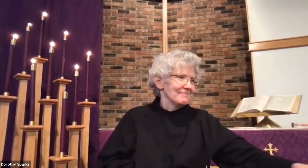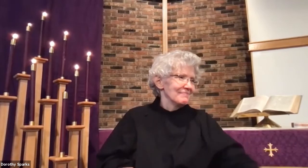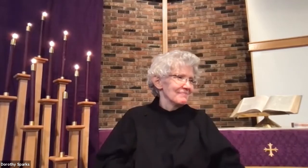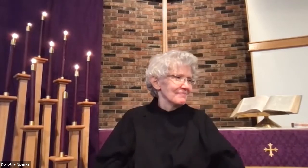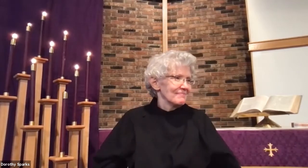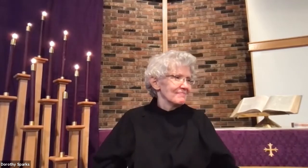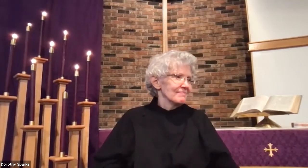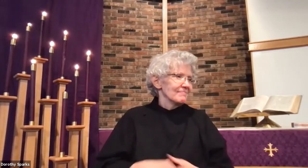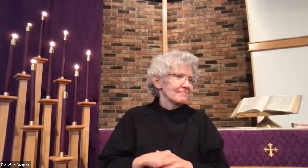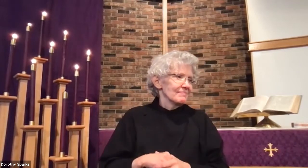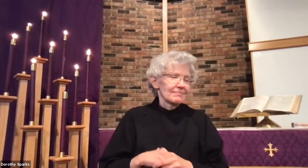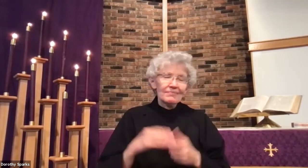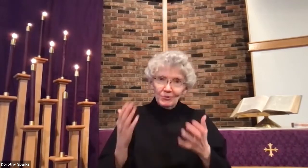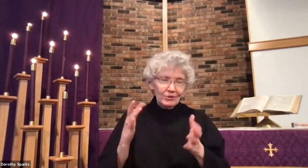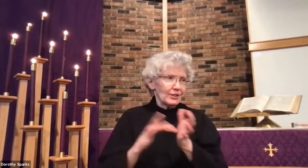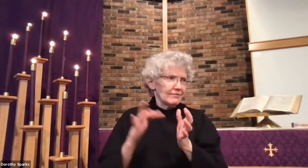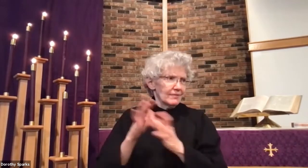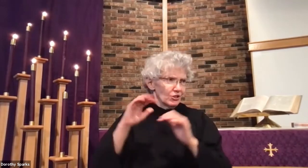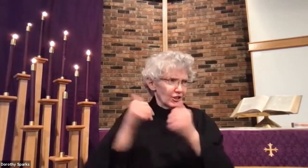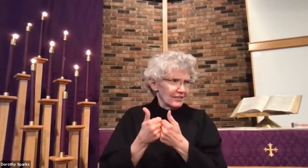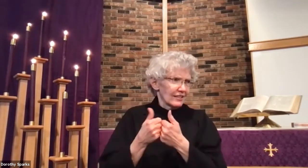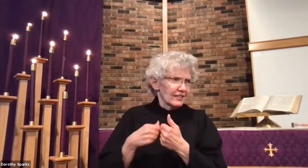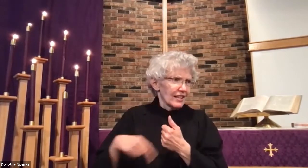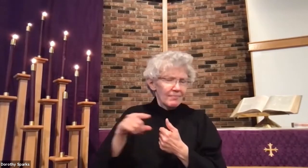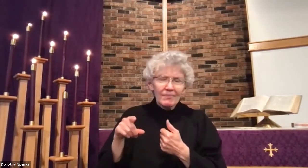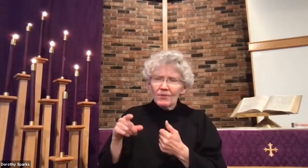helped me to remember who was doing what.